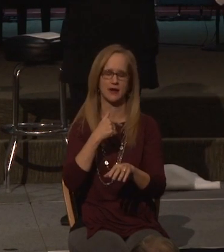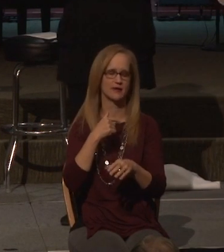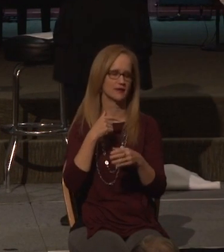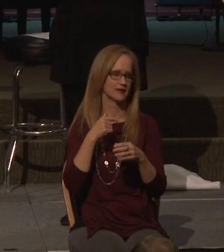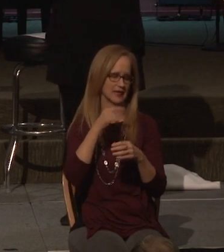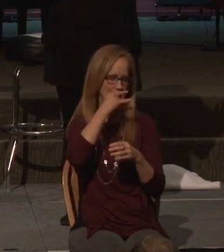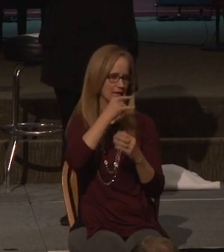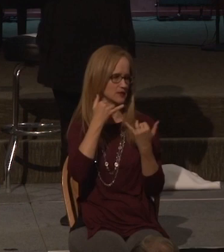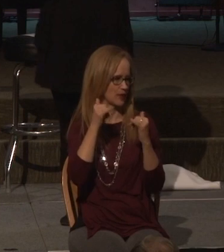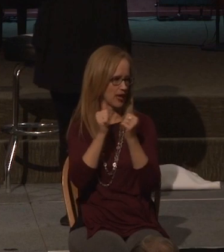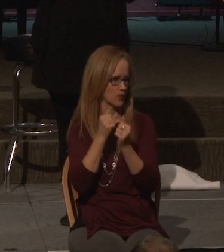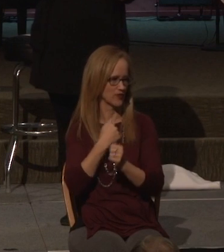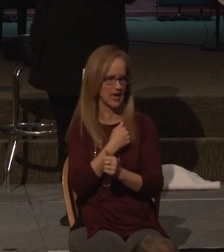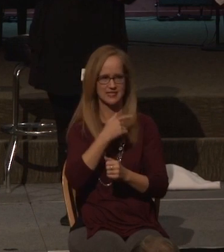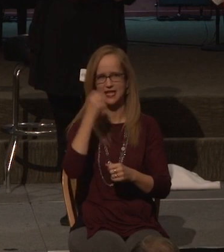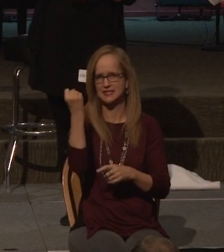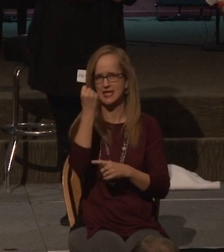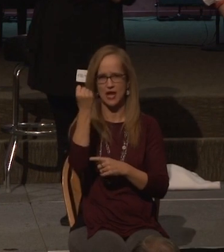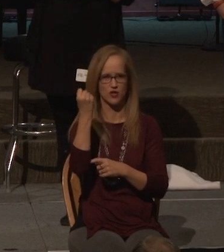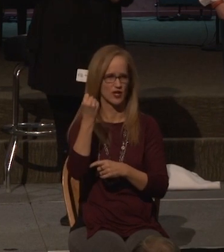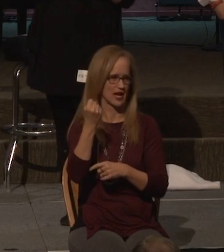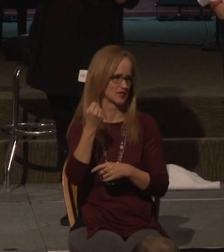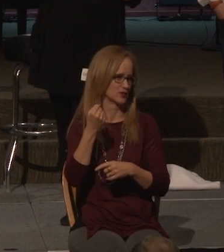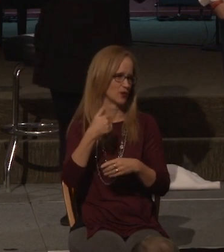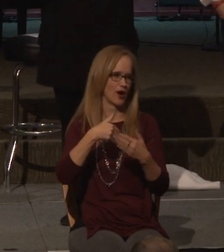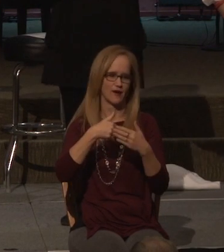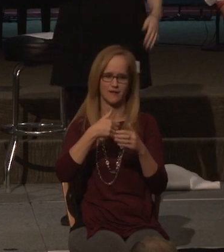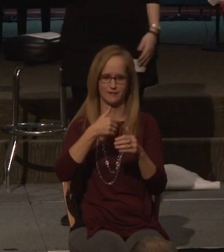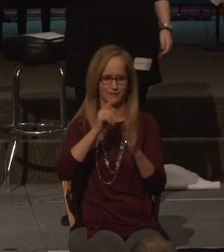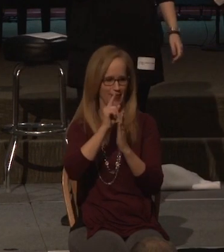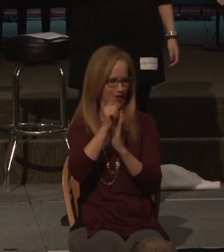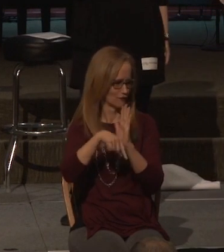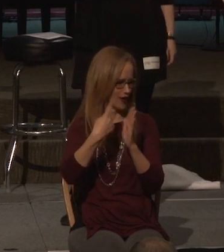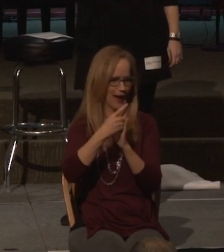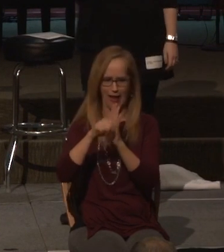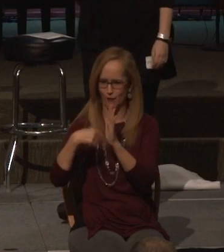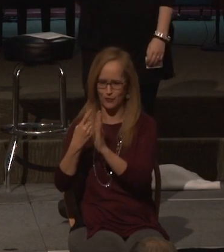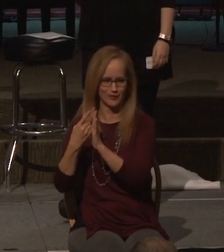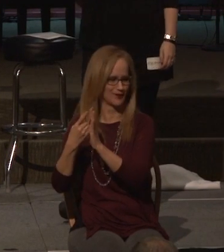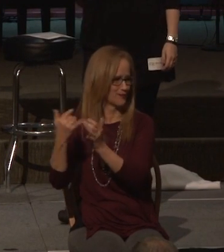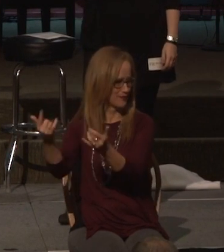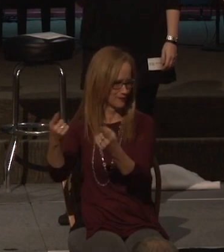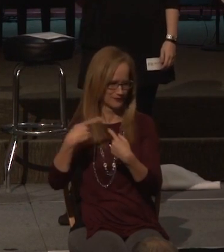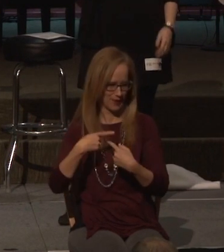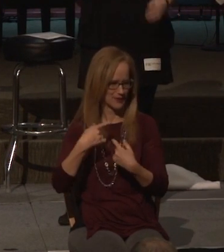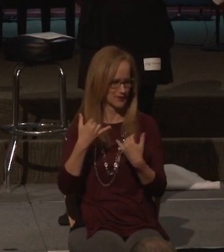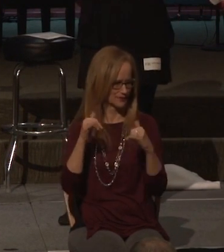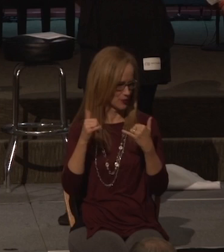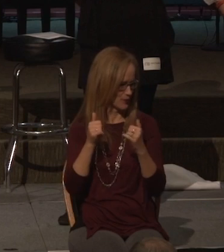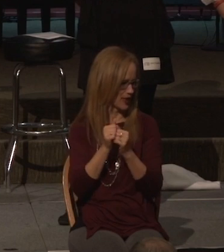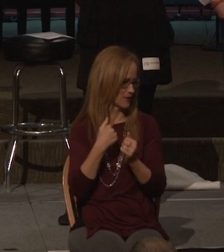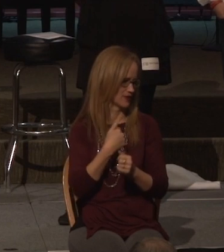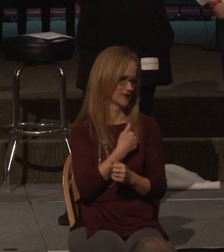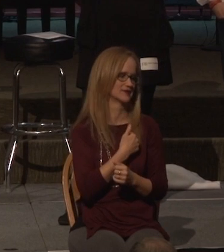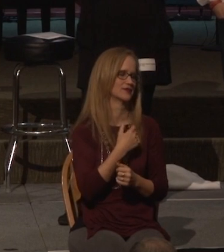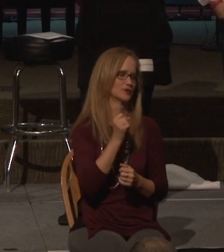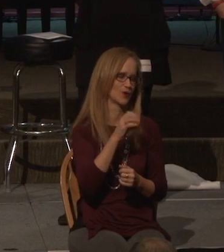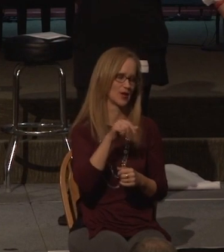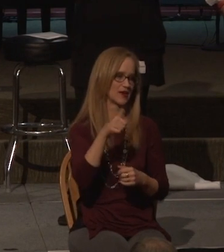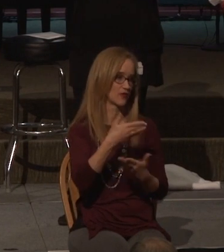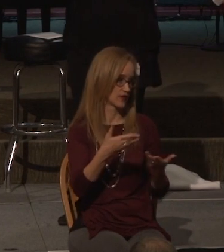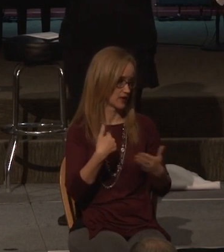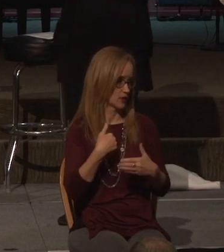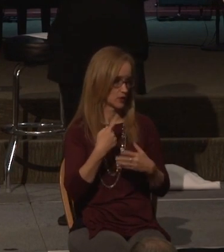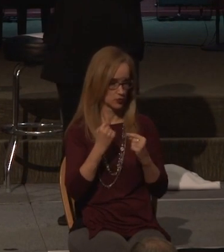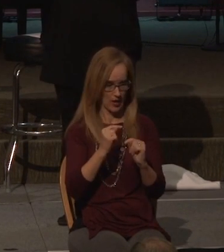us. Saturdays were every couple of hours. Like, they were coming to see us. So another thing that we